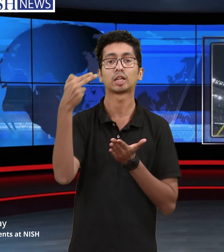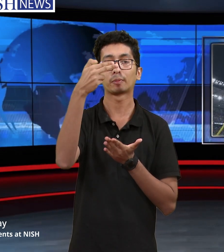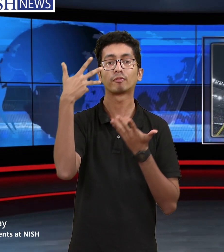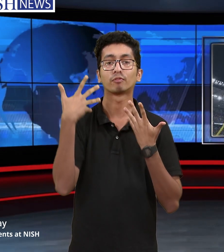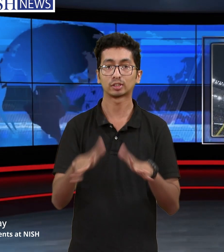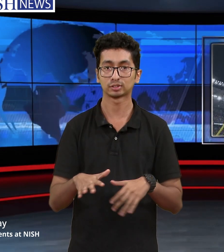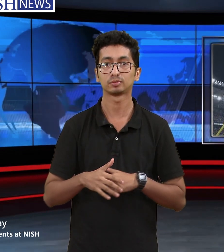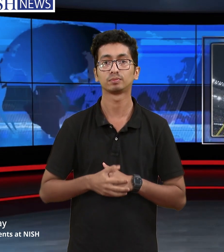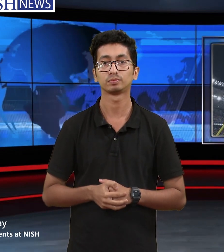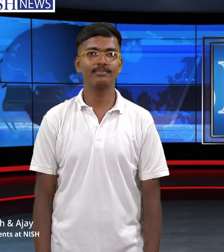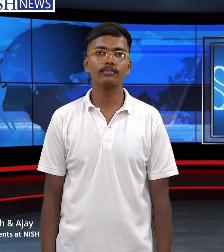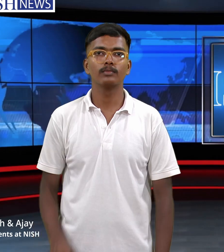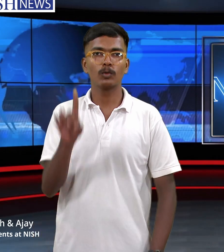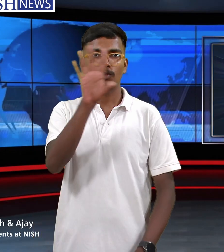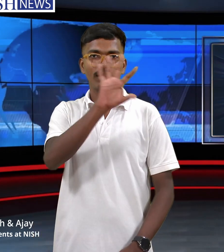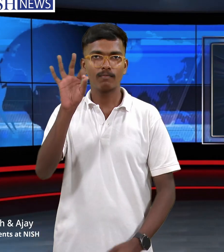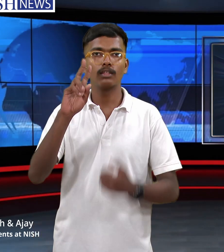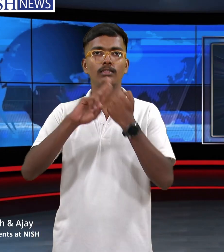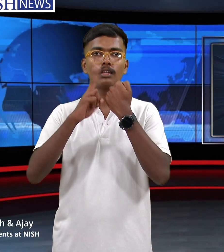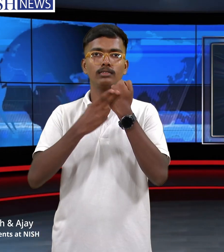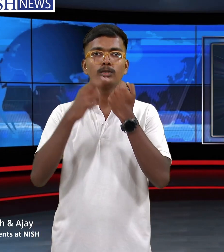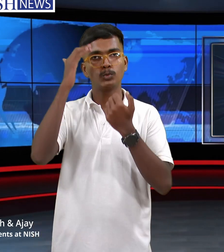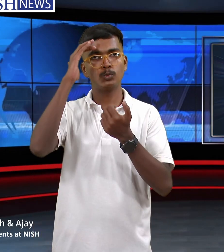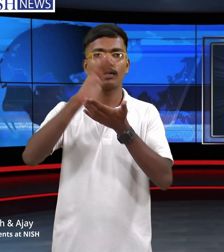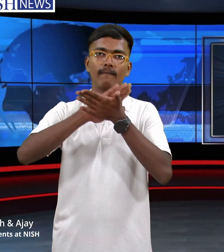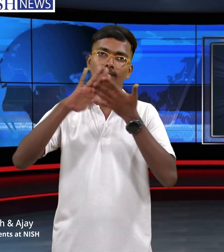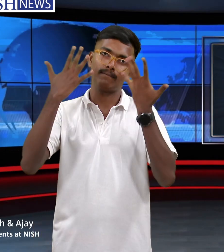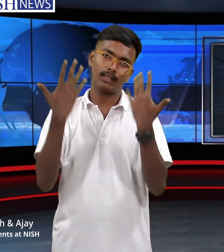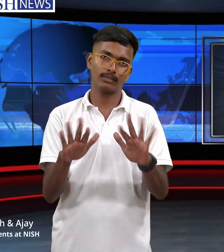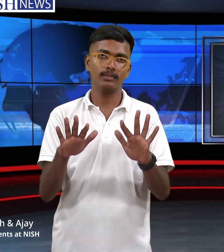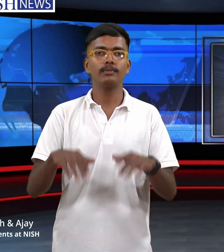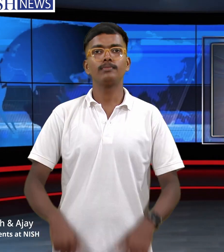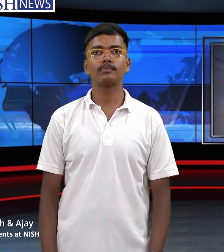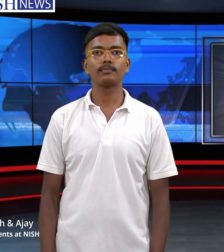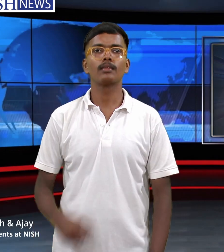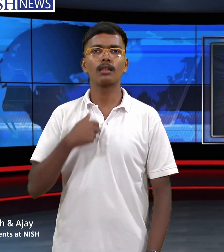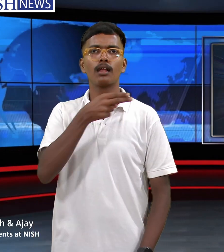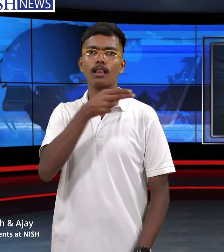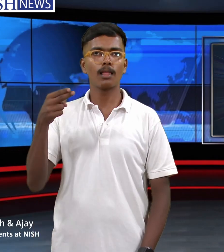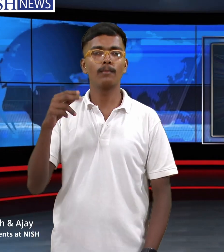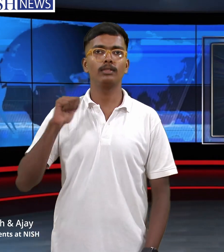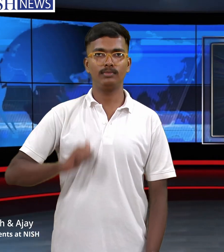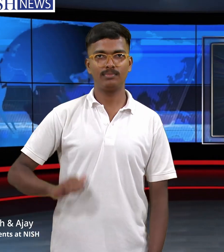Olympics.com. With this news, we come to the end of NISH News Weekly broadcast. We are Ablash and